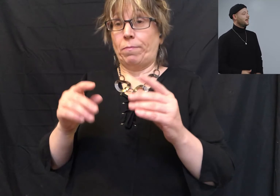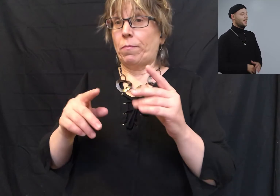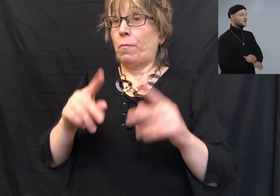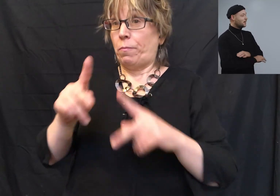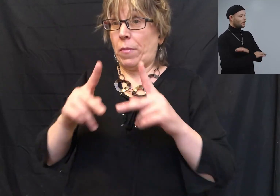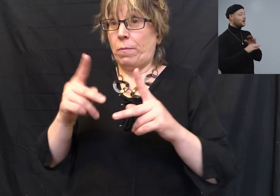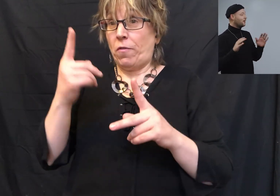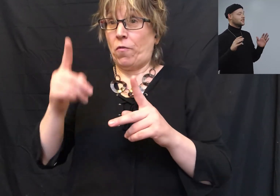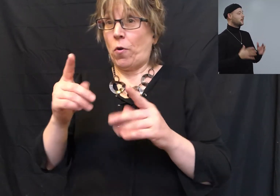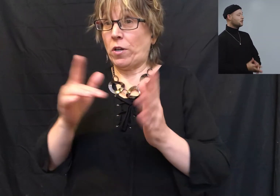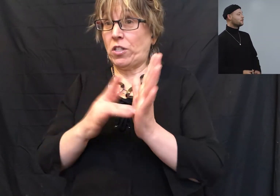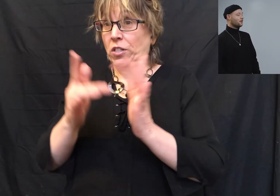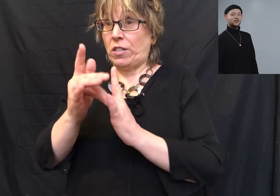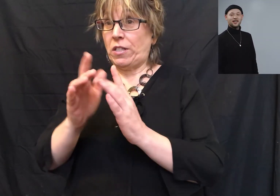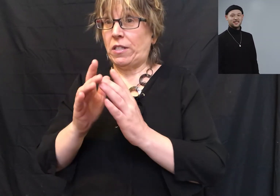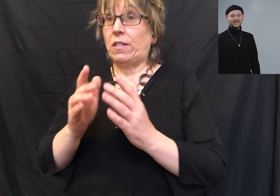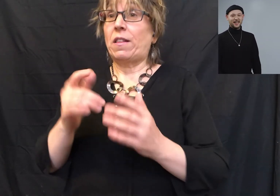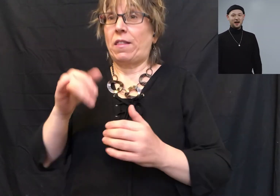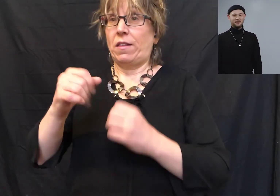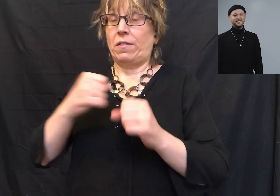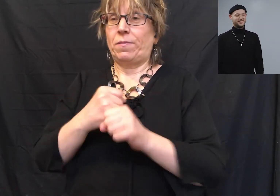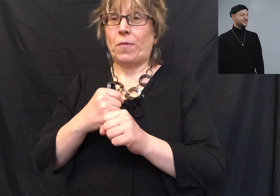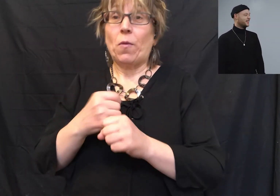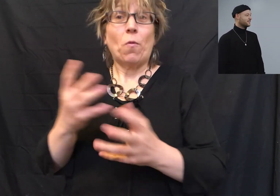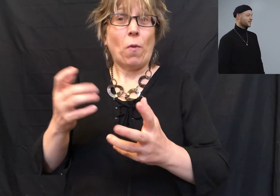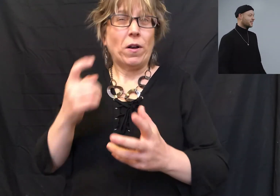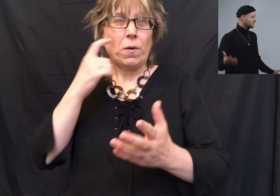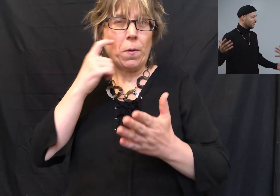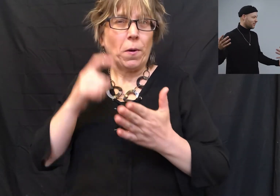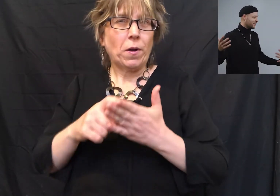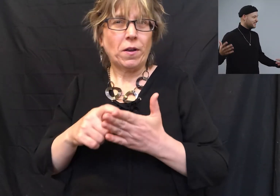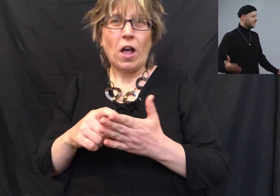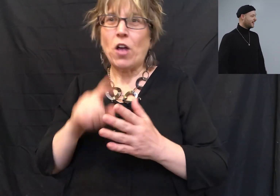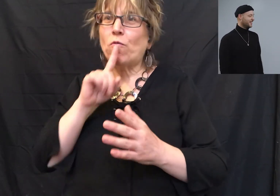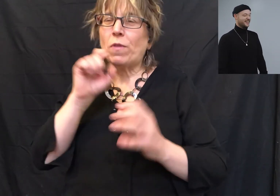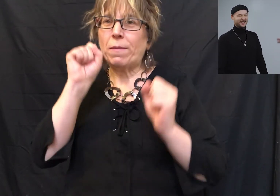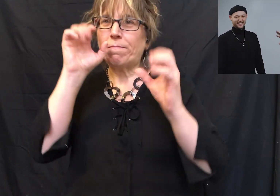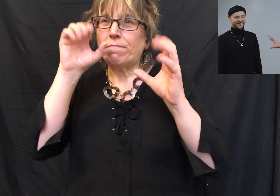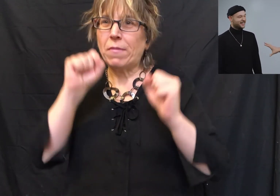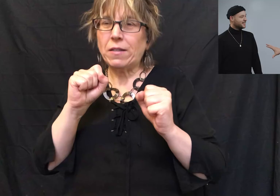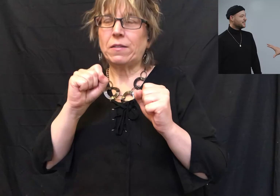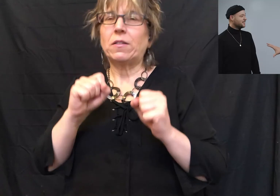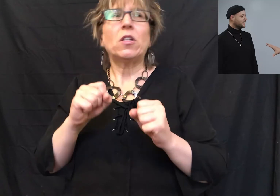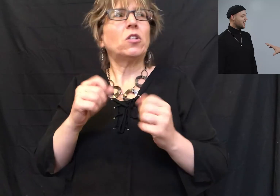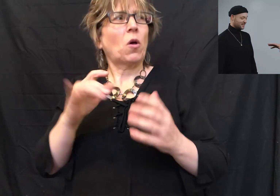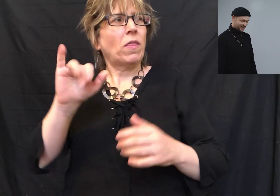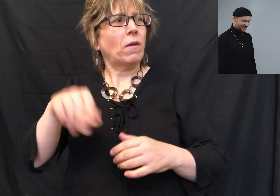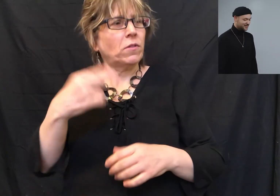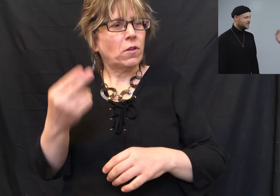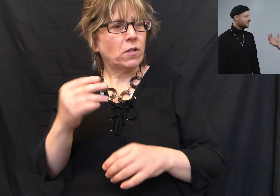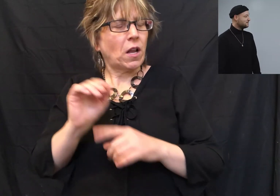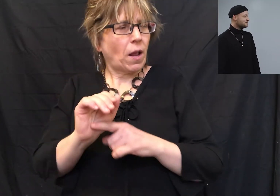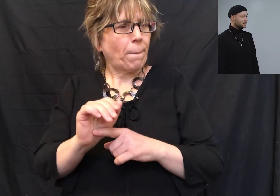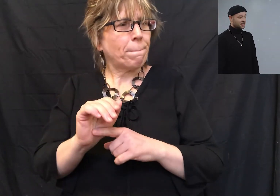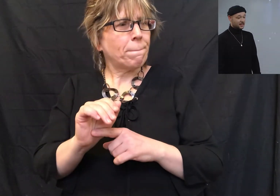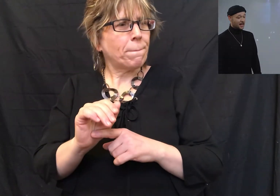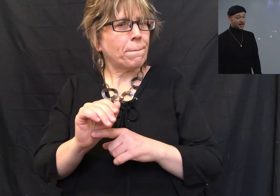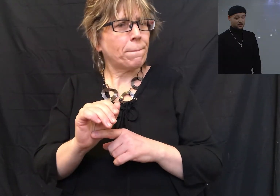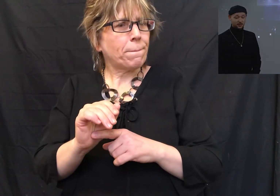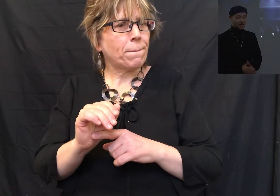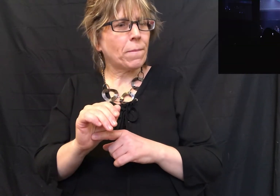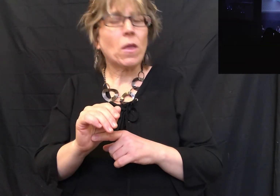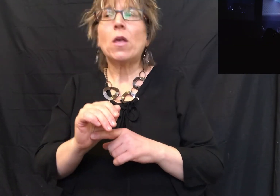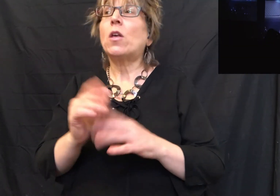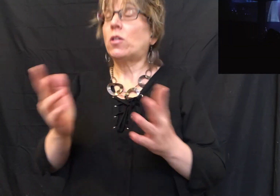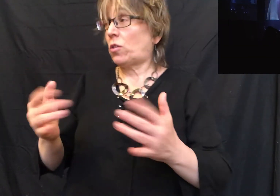year. And honestly, I believe we're on track to see it happen. That is for God's amazing, glory, amazing. right? So that was Thursday night. Yes. And then take it from there, Valley